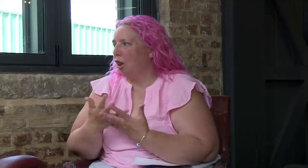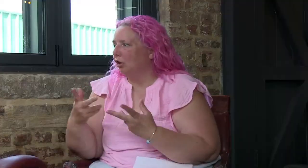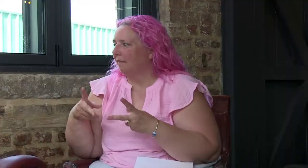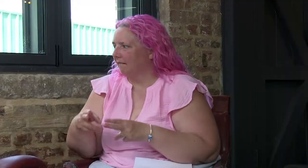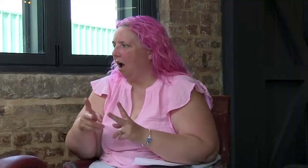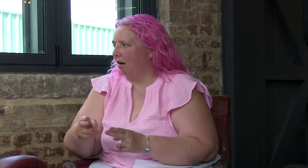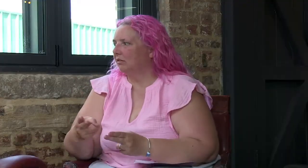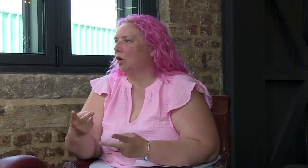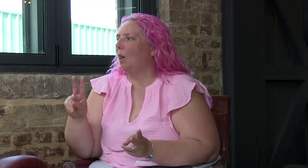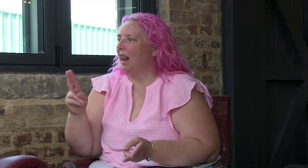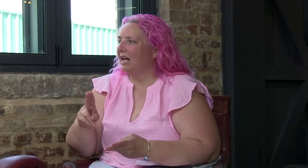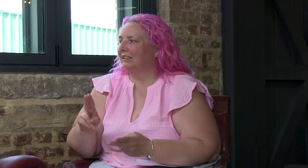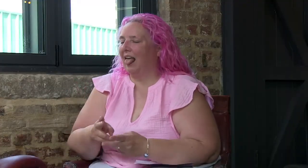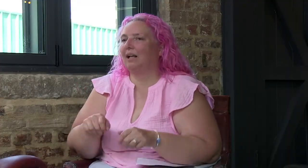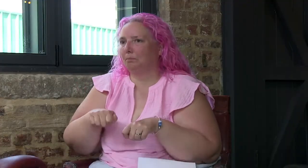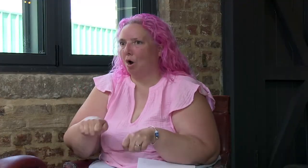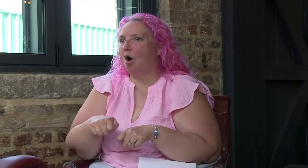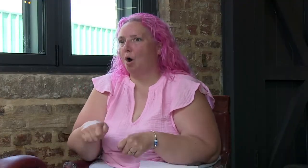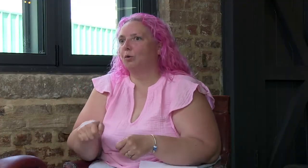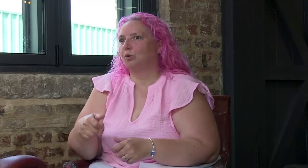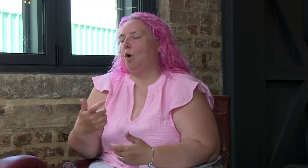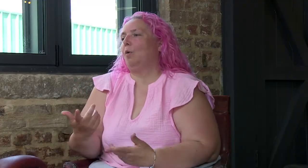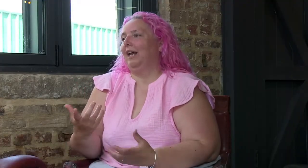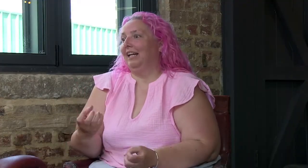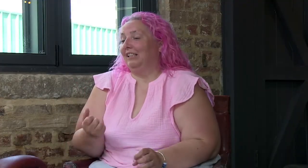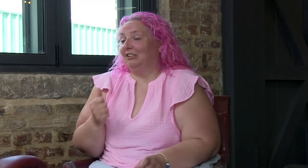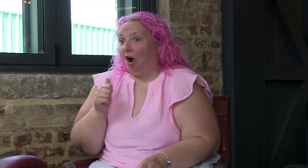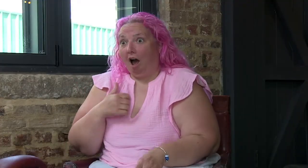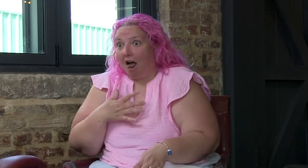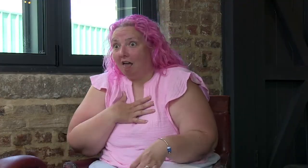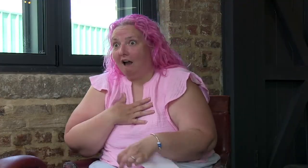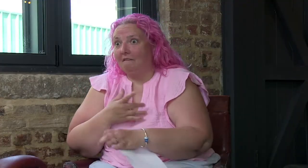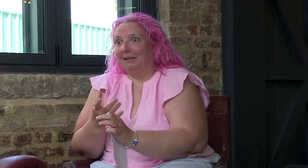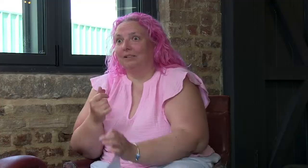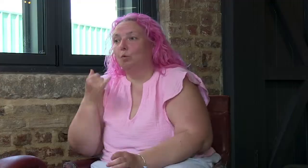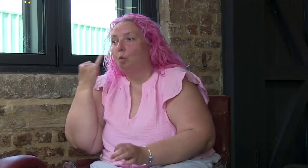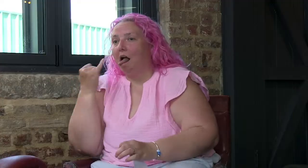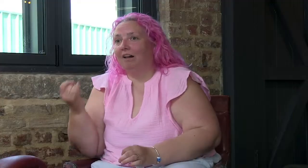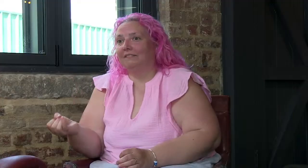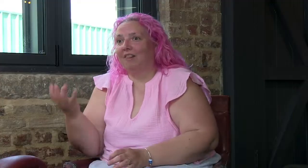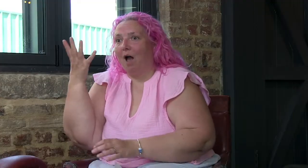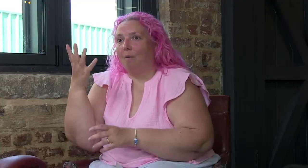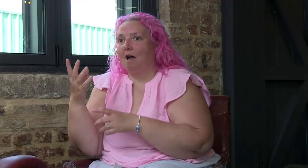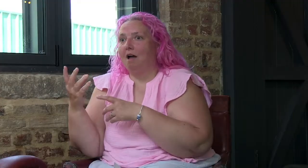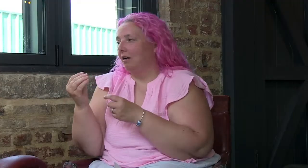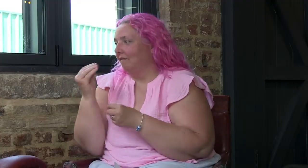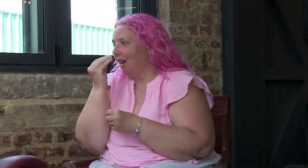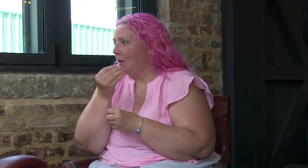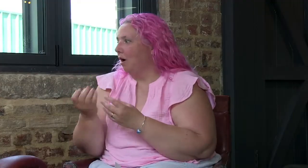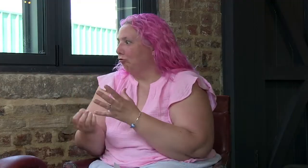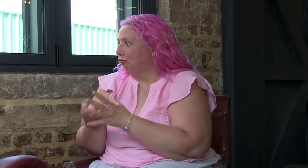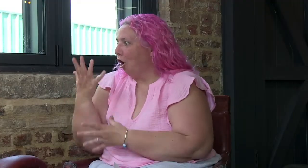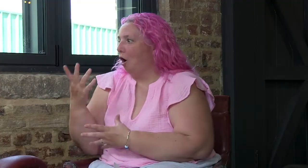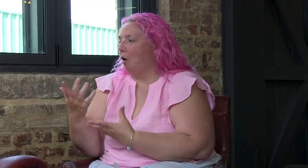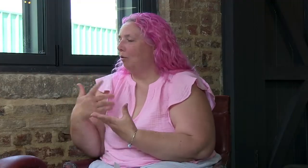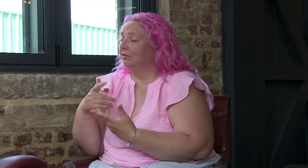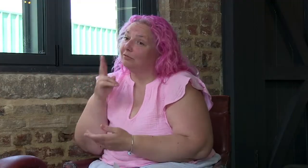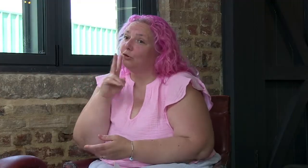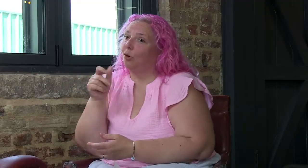And I think a lot of places, the council are doing less Oh, mowing yeah. and allowing wildflowers to